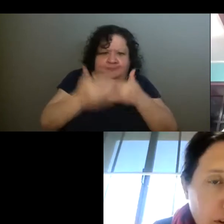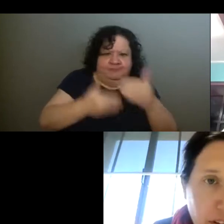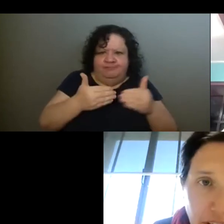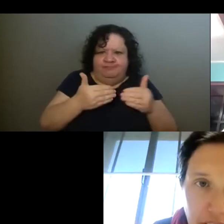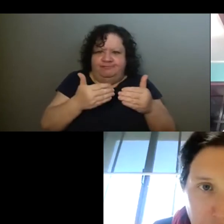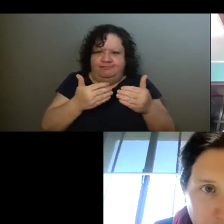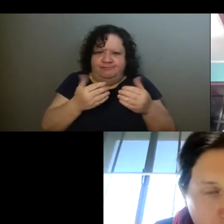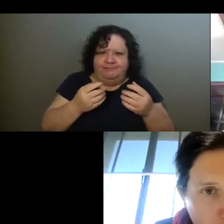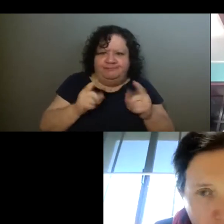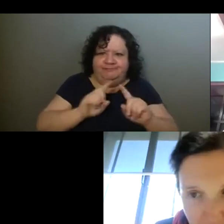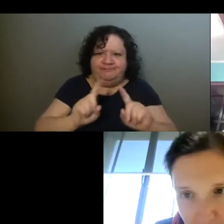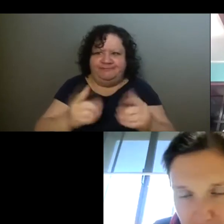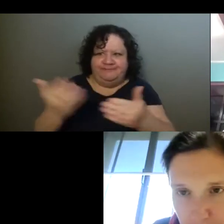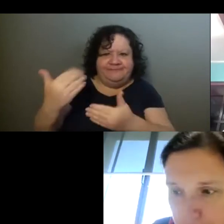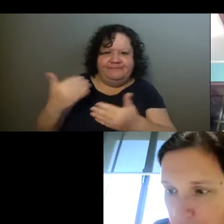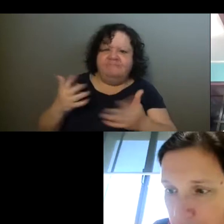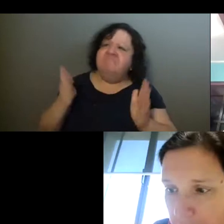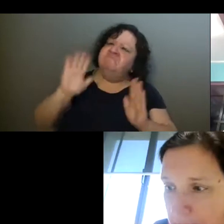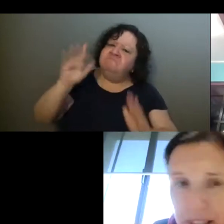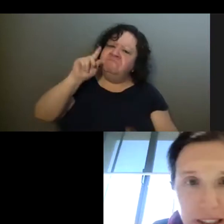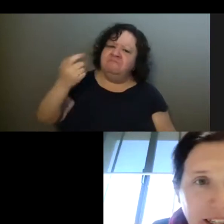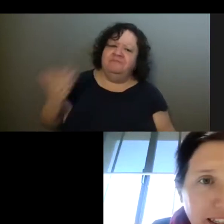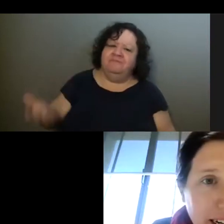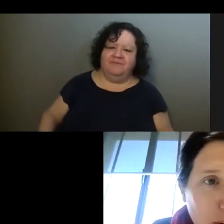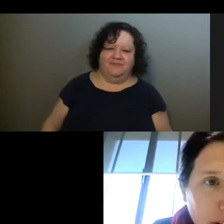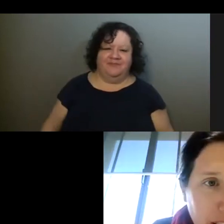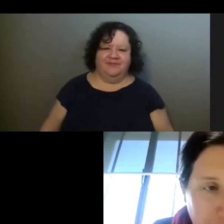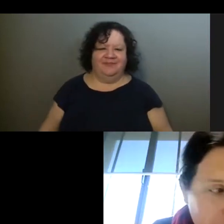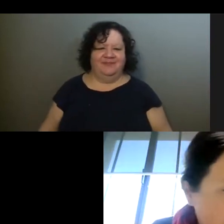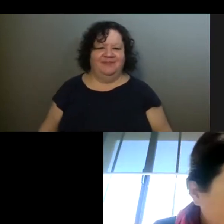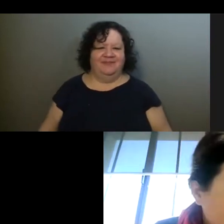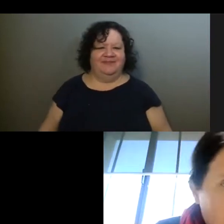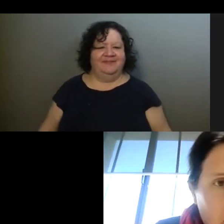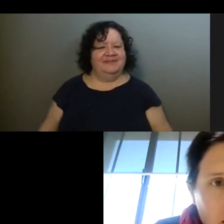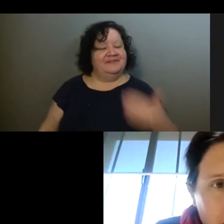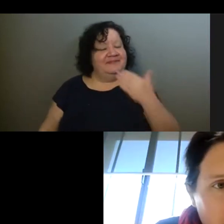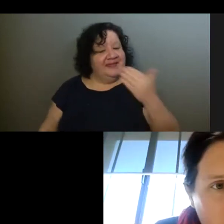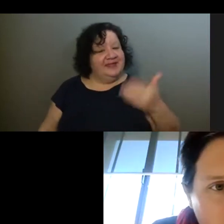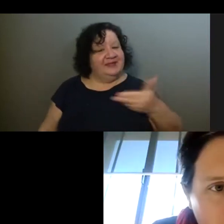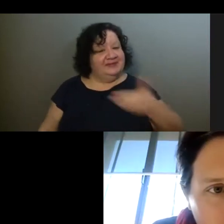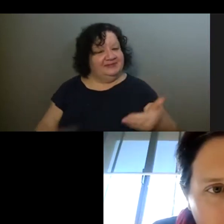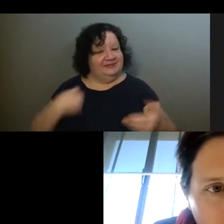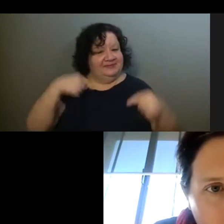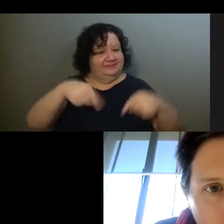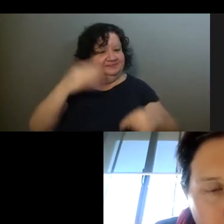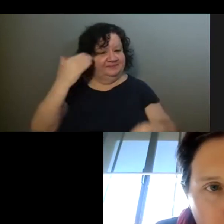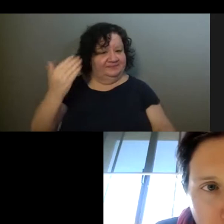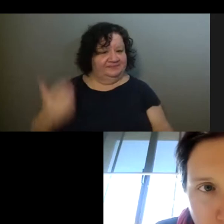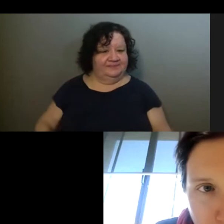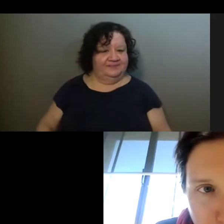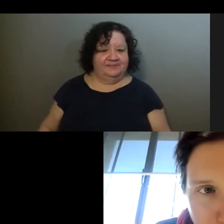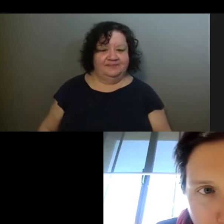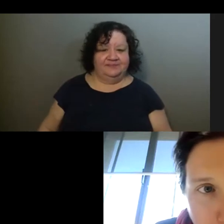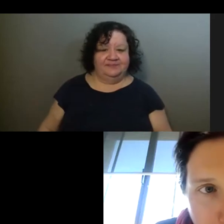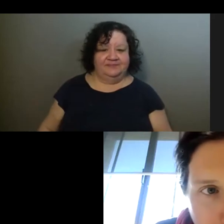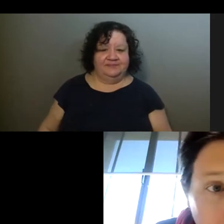for inviting me to this very important dialogue. And I will, like my colleague said before,